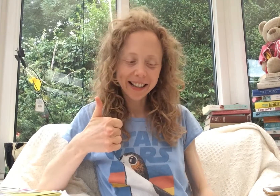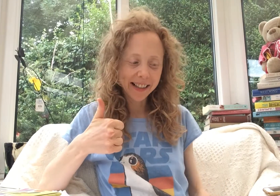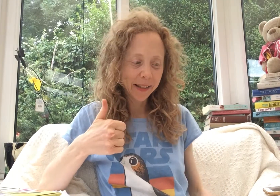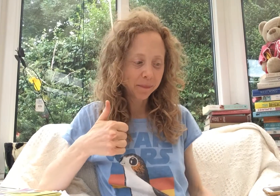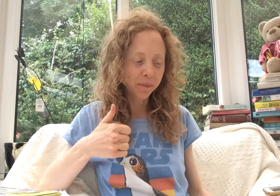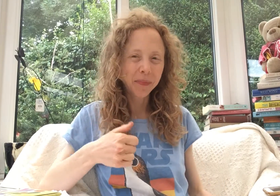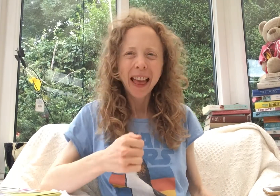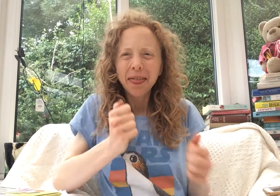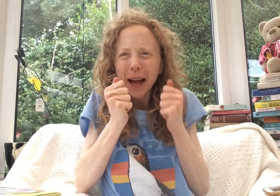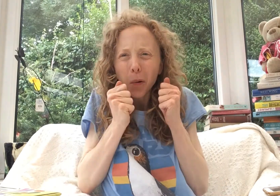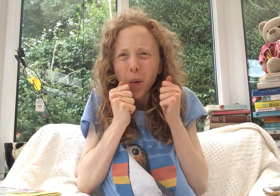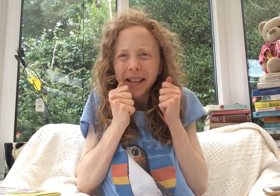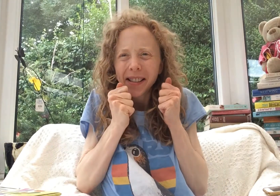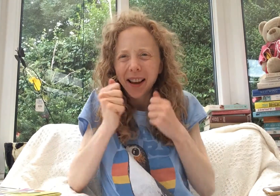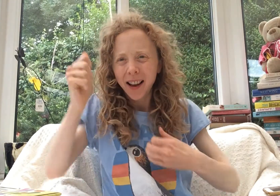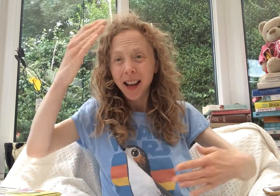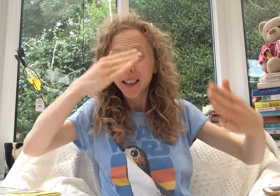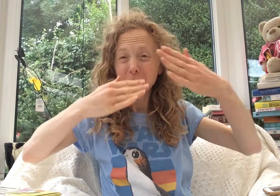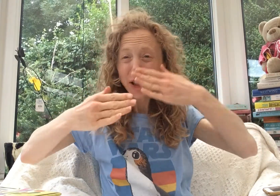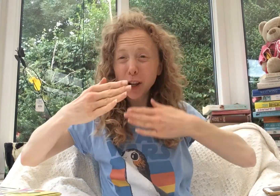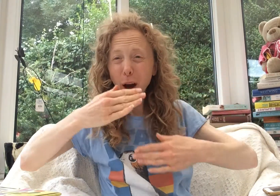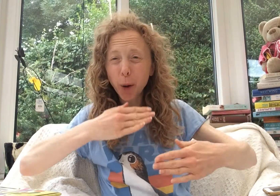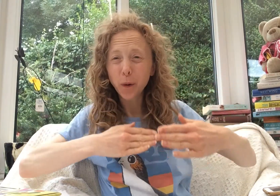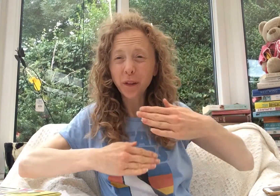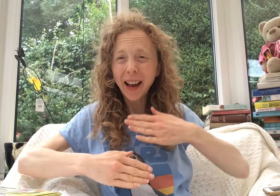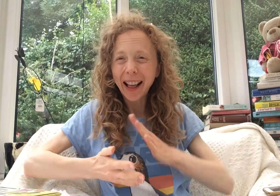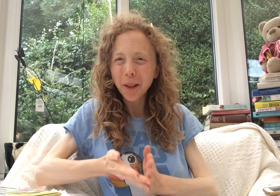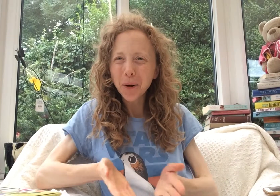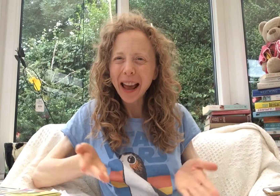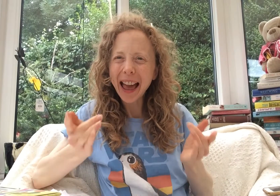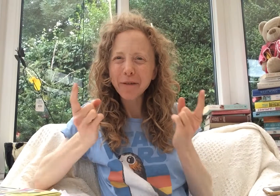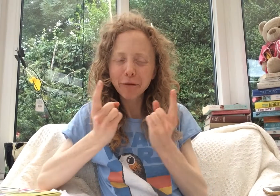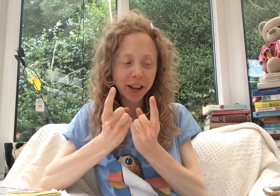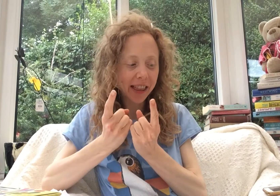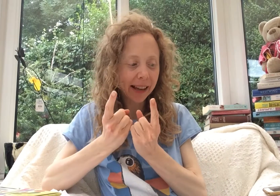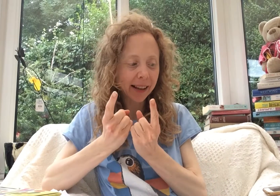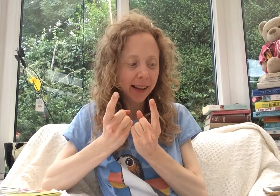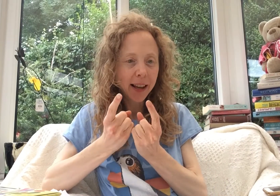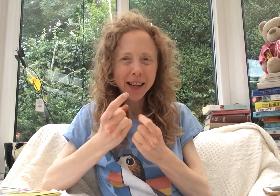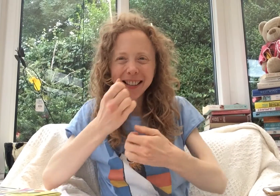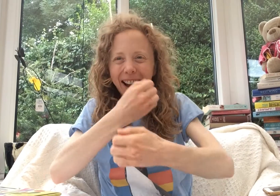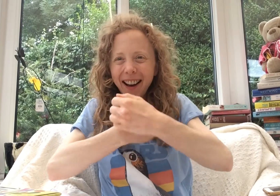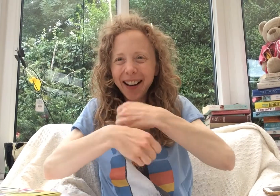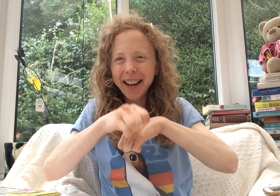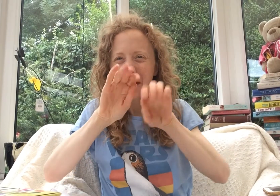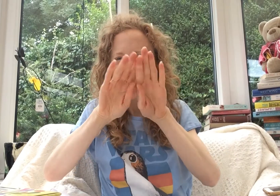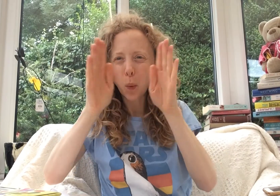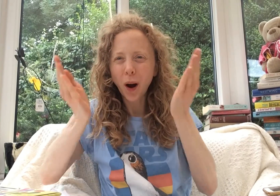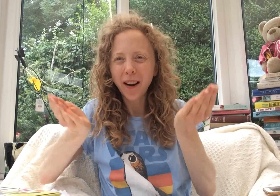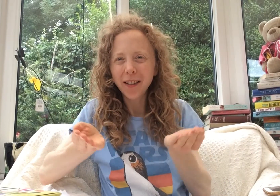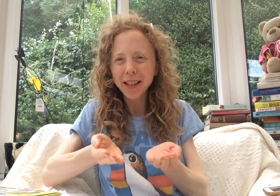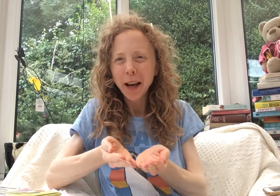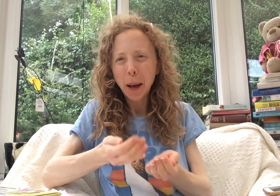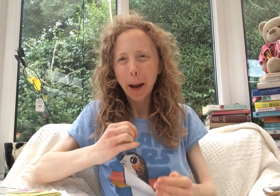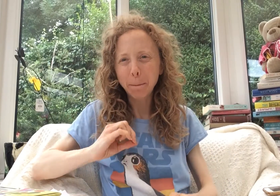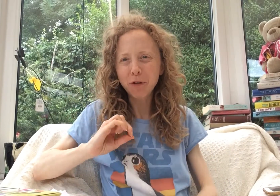Kindness. That winter, snow fell on everything, turning the world a